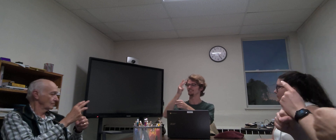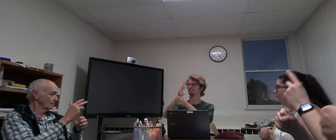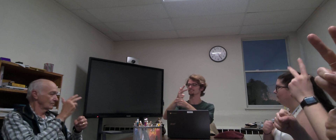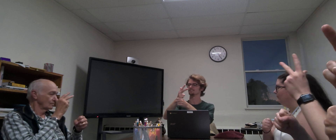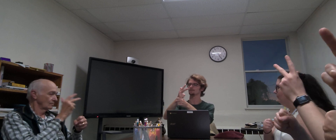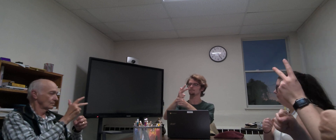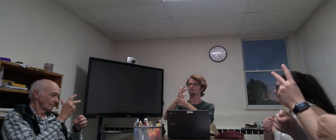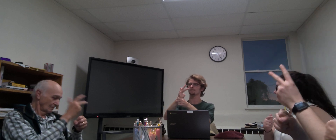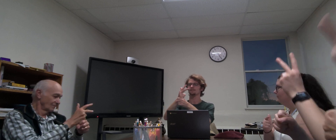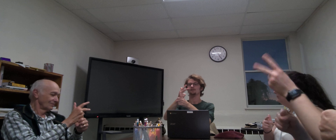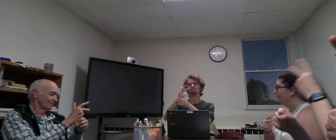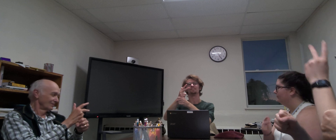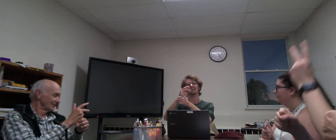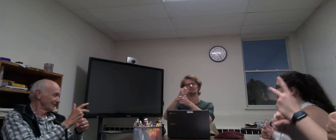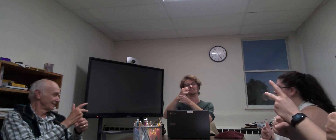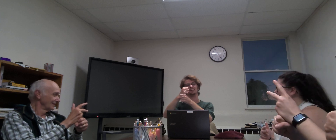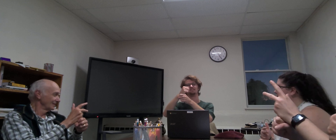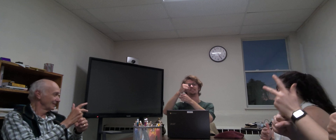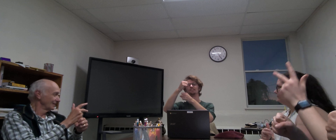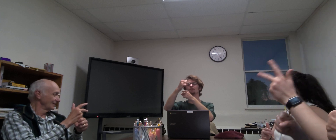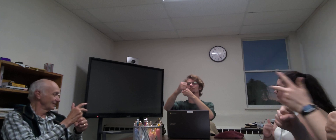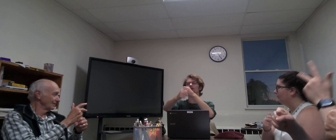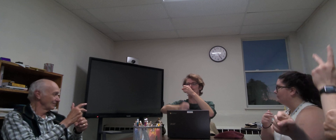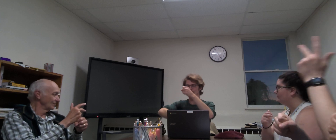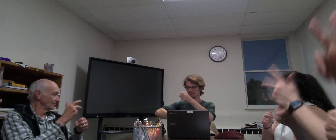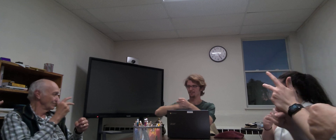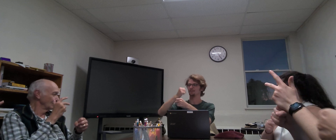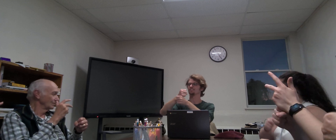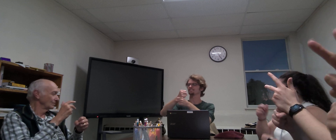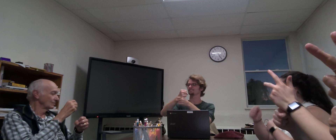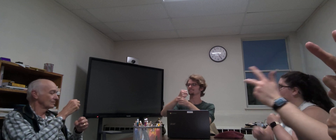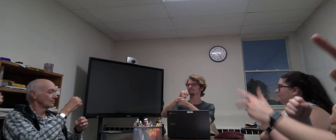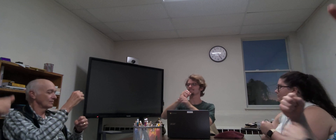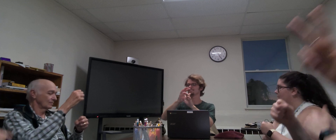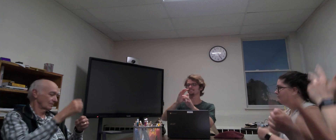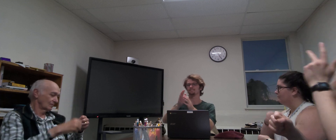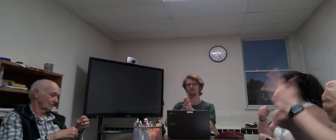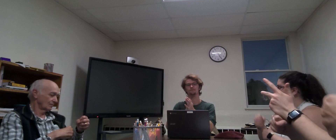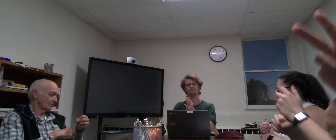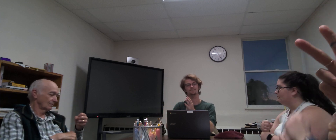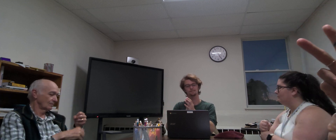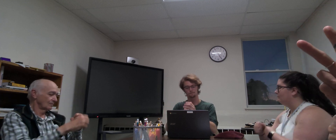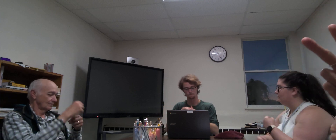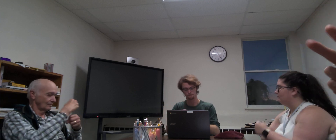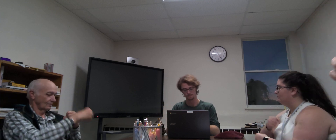years. But the actual sign for year goes all the way around. Remember.